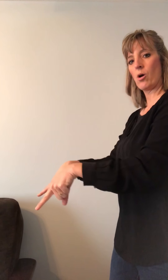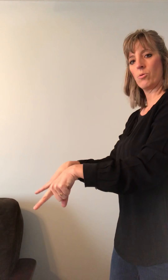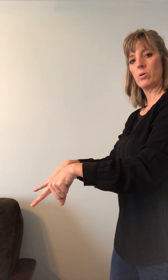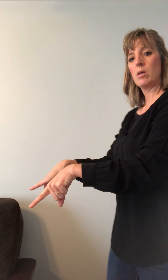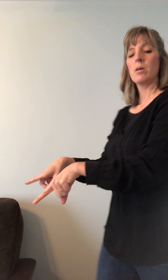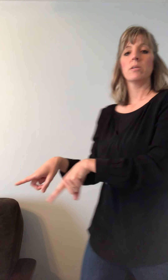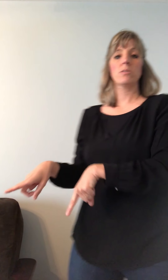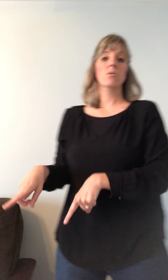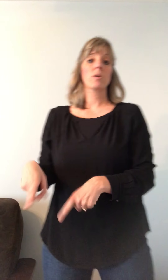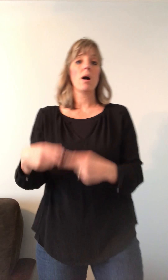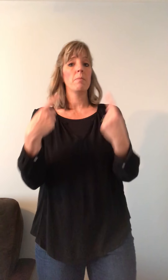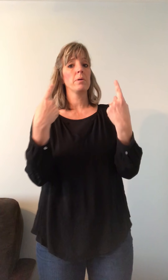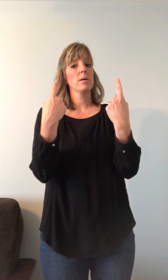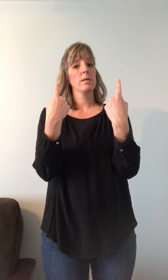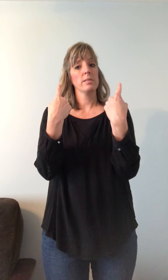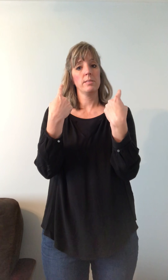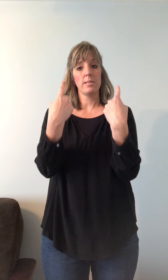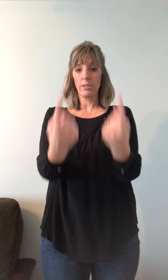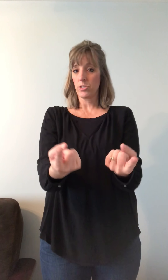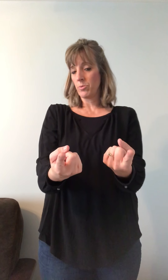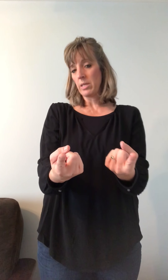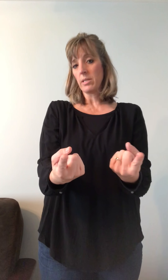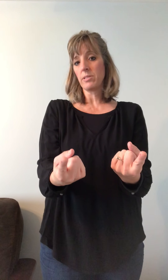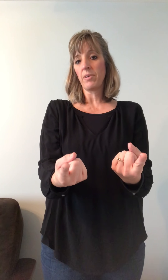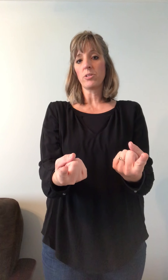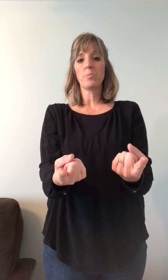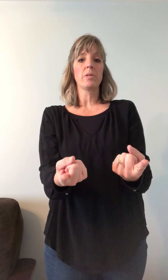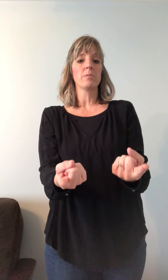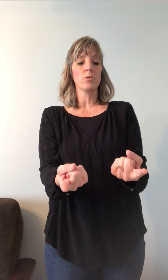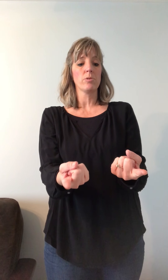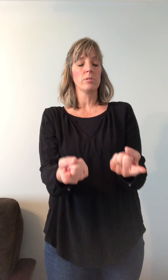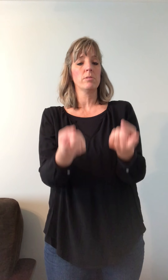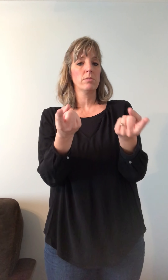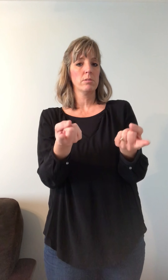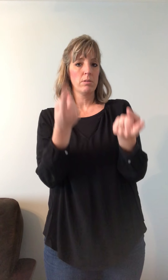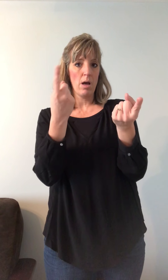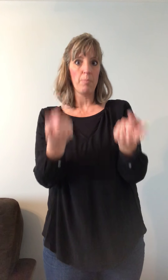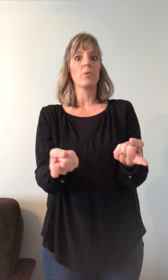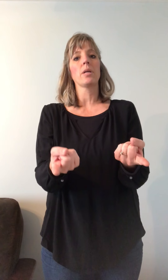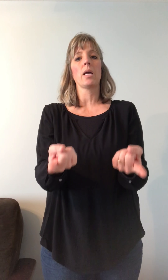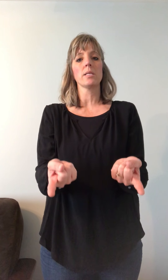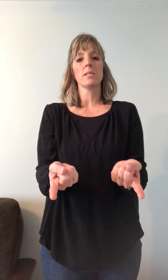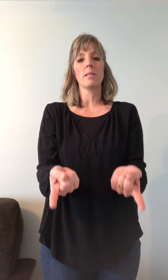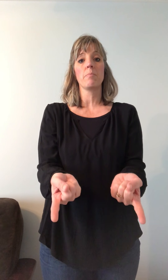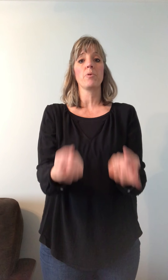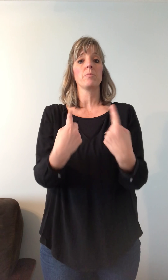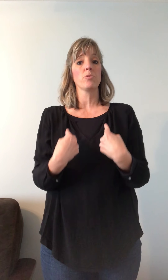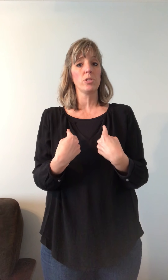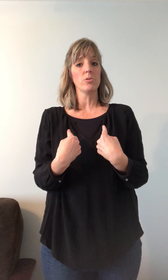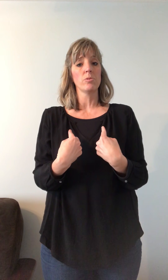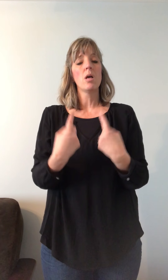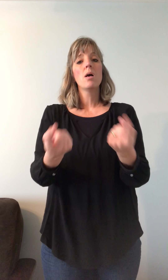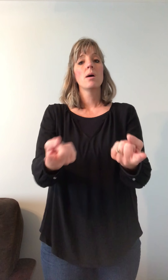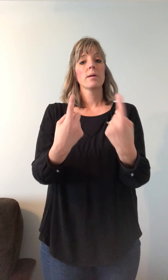Go. So come is you take your 2 index fingers, point them towards upward, I guess, and then point them towards you.